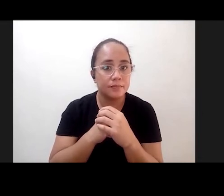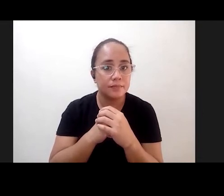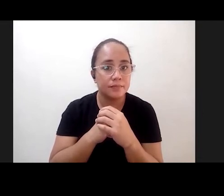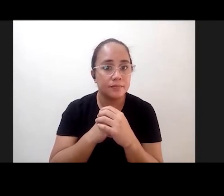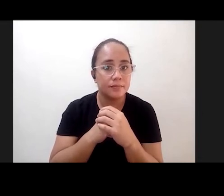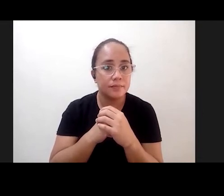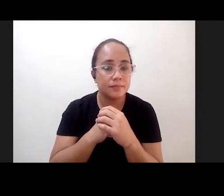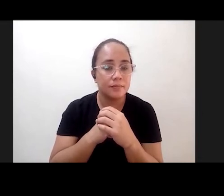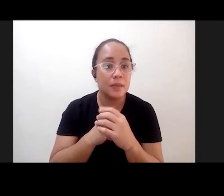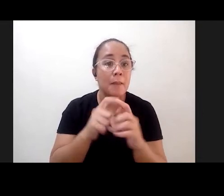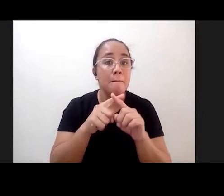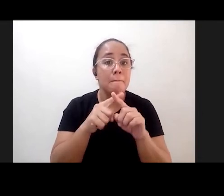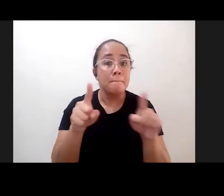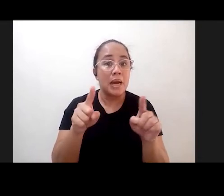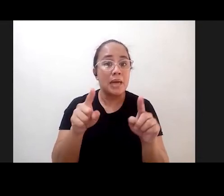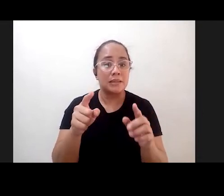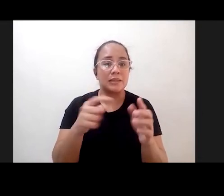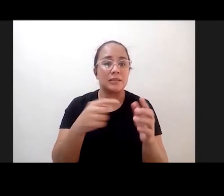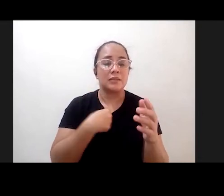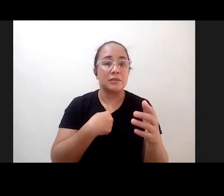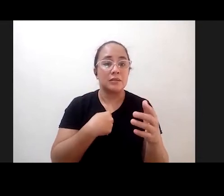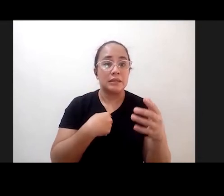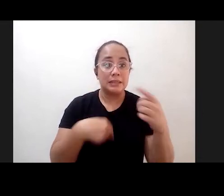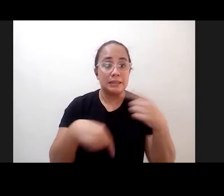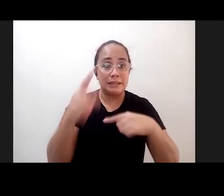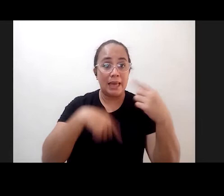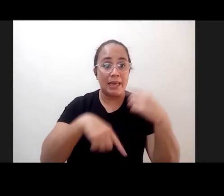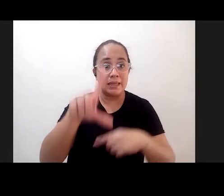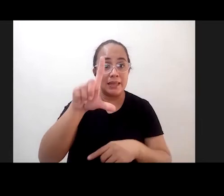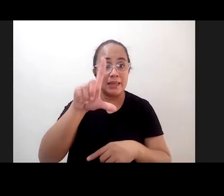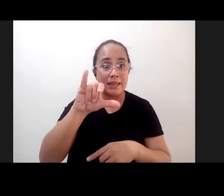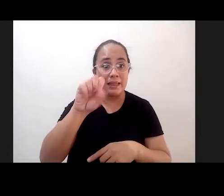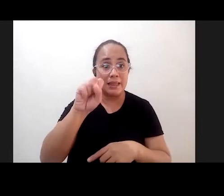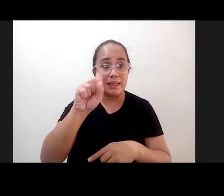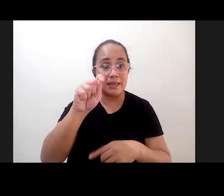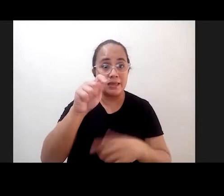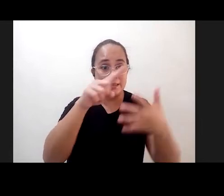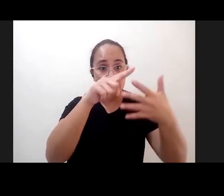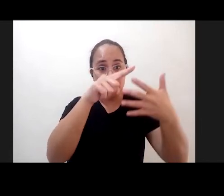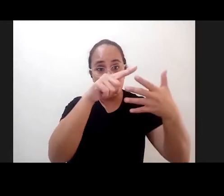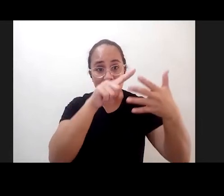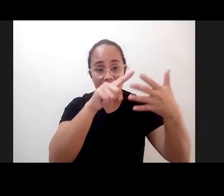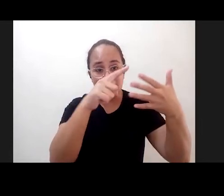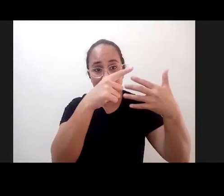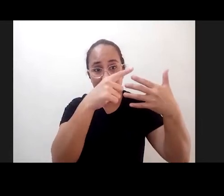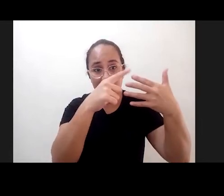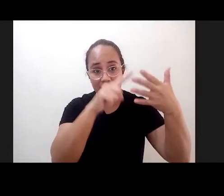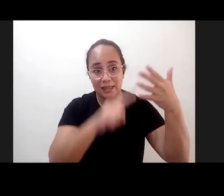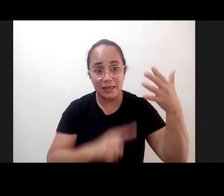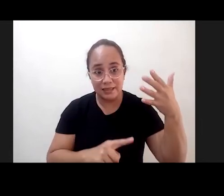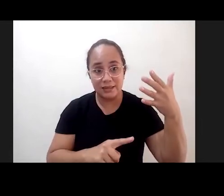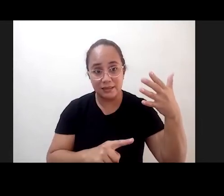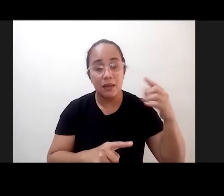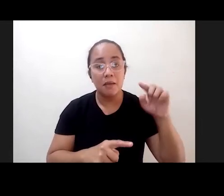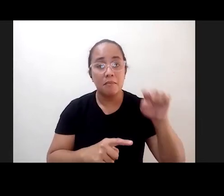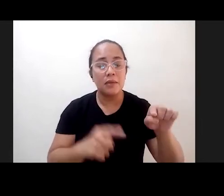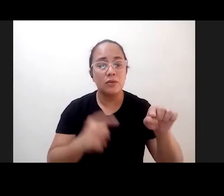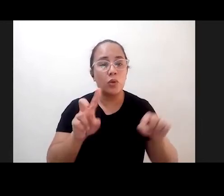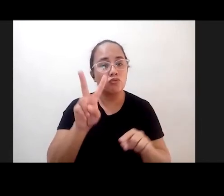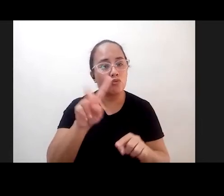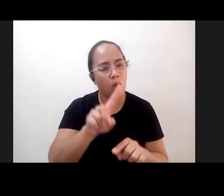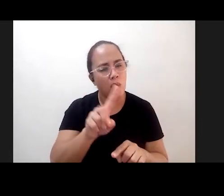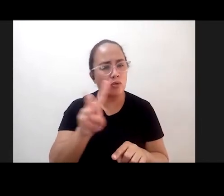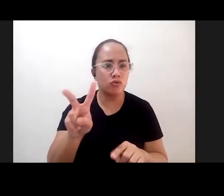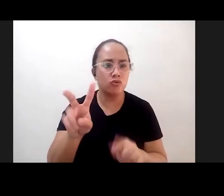However, with a sign like a list, you're only going to have one or two examples that have that sign. So if you're not going to